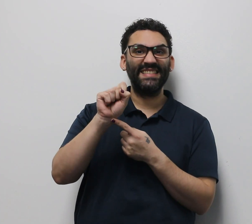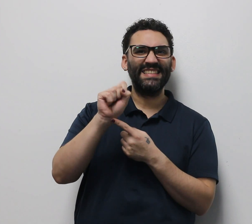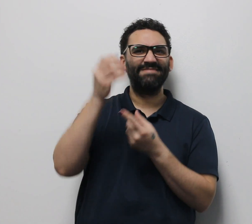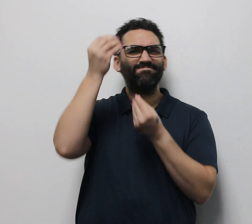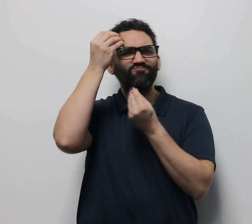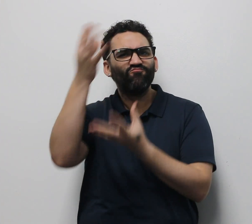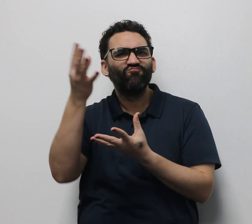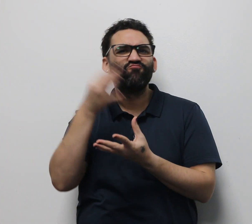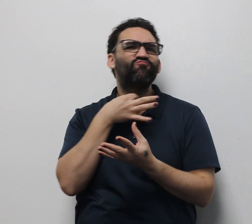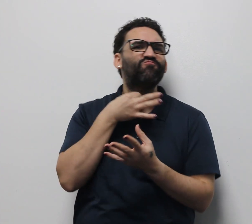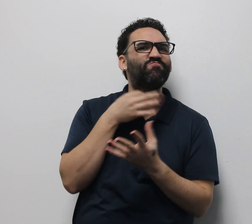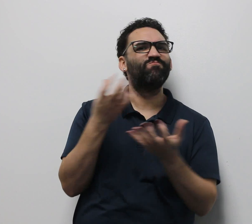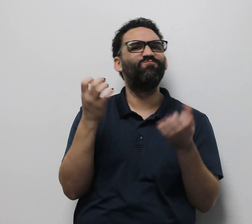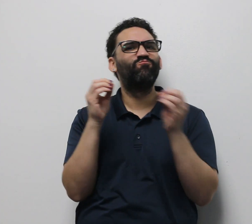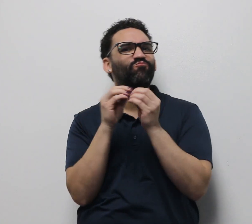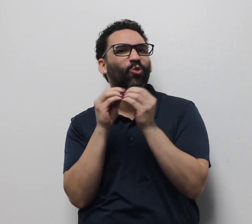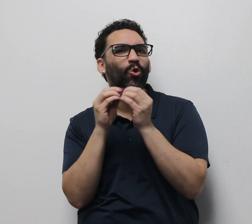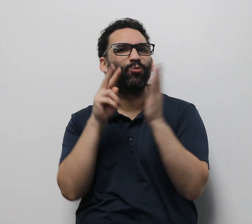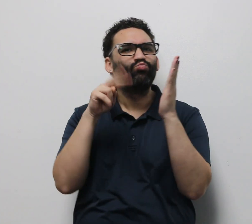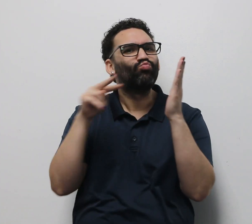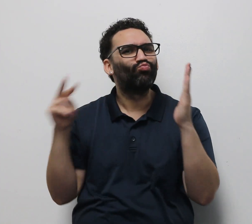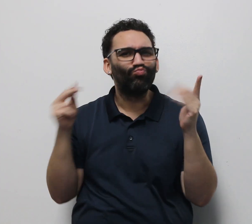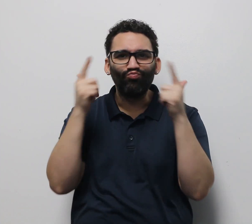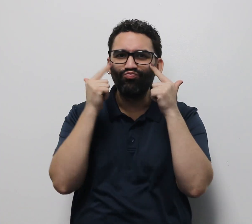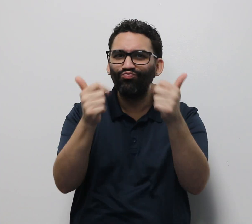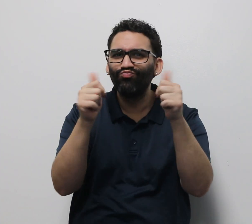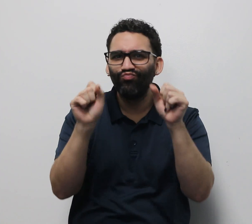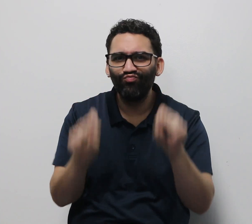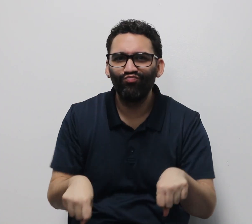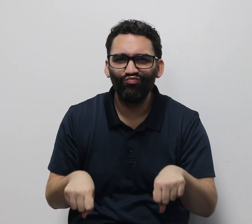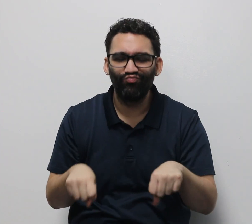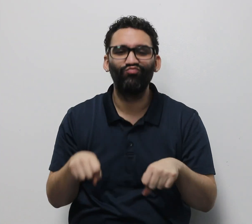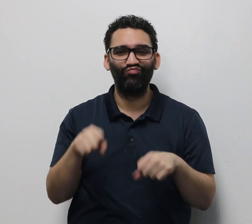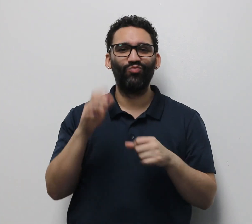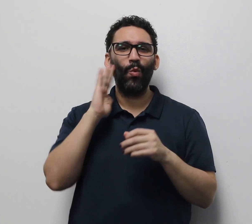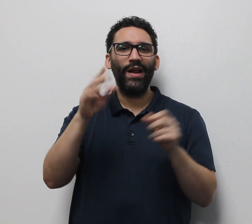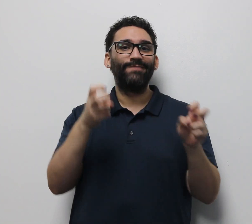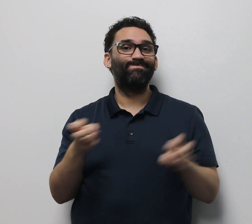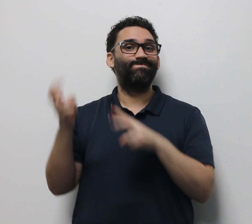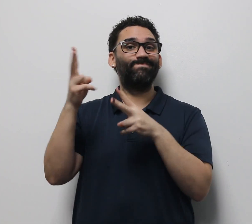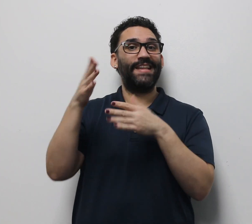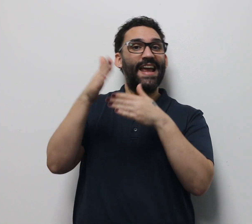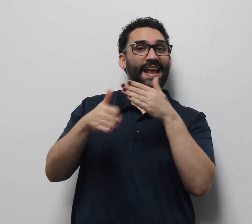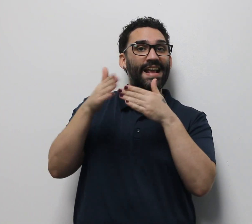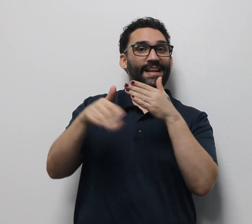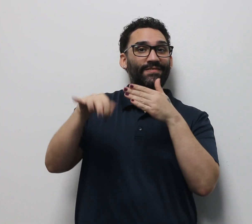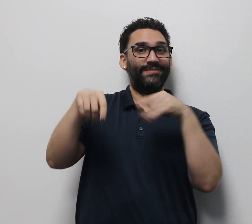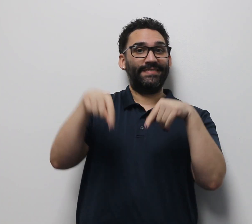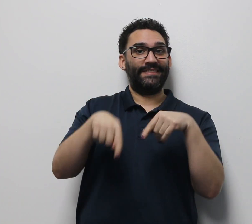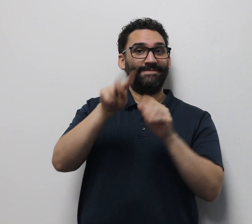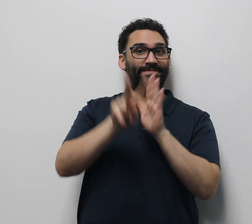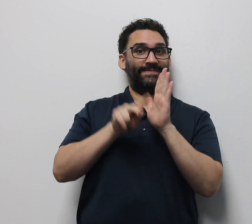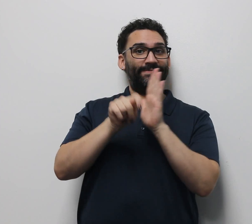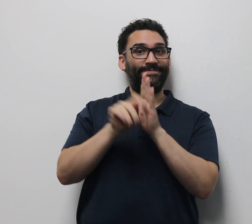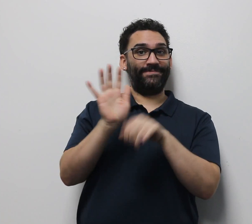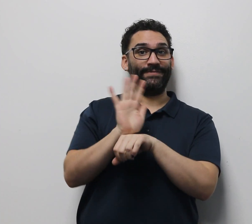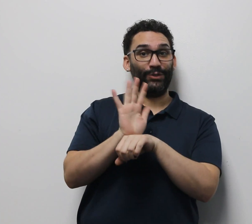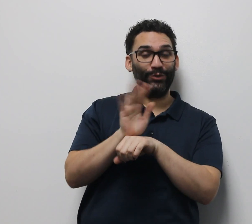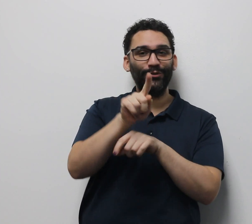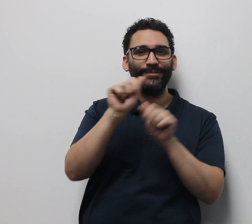We will provide links at the end of this vlog. If you are interested for more information, you can always pull up those websites and